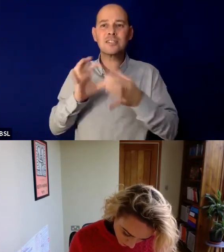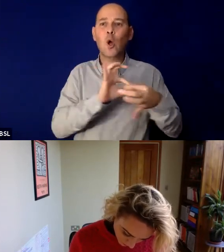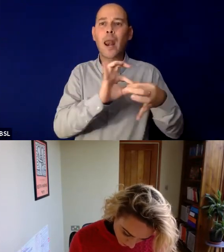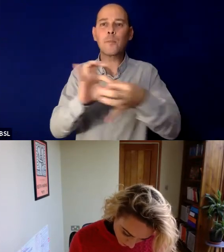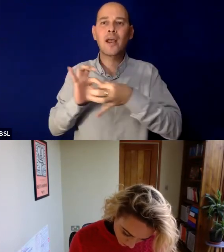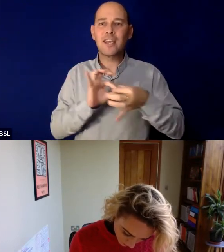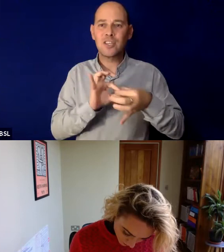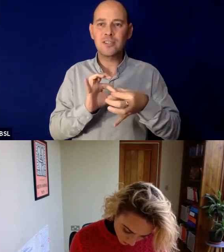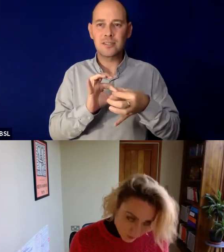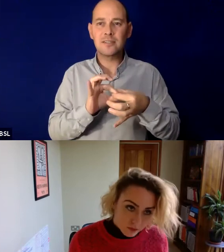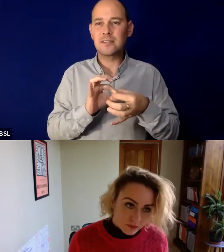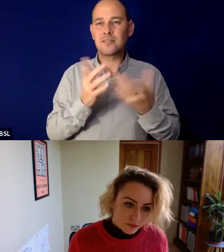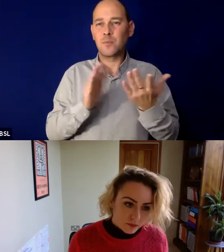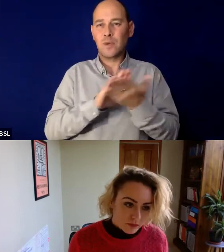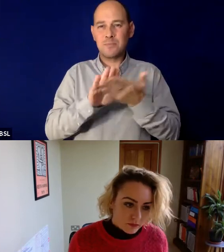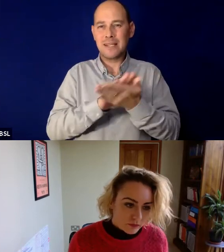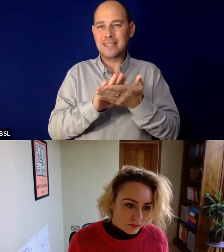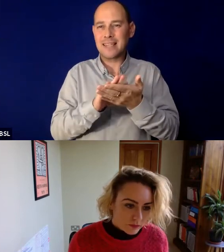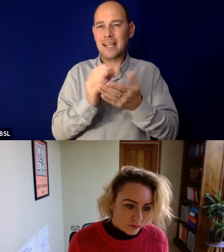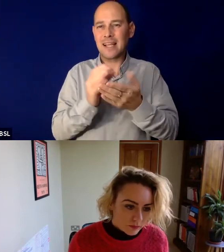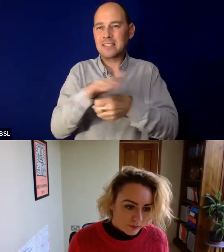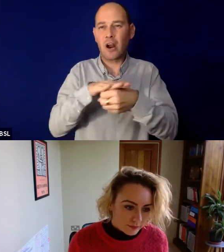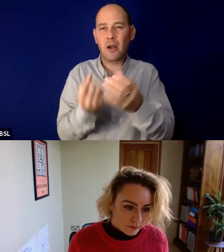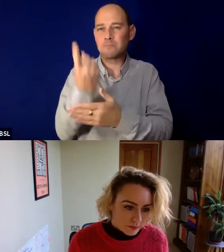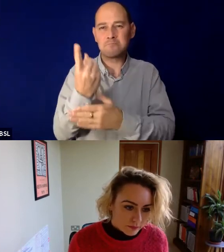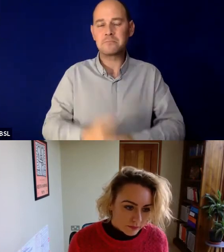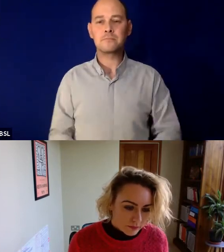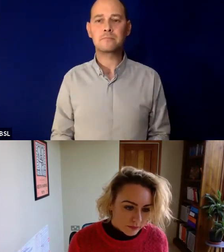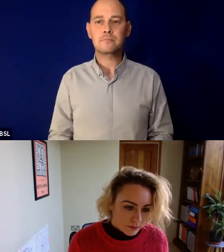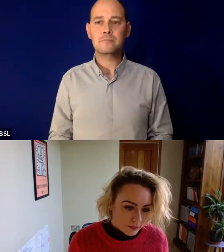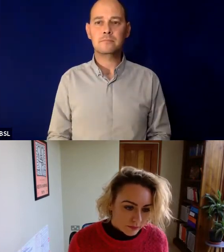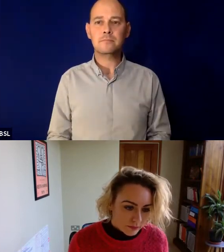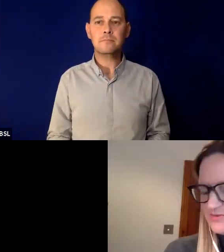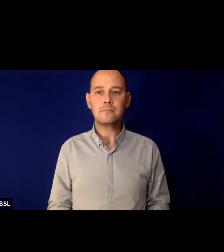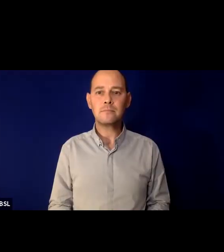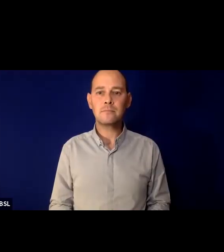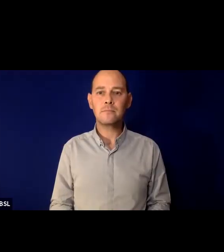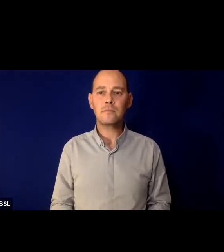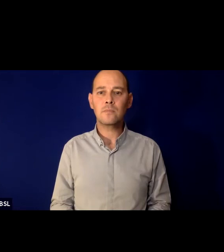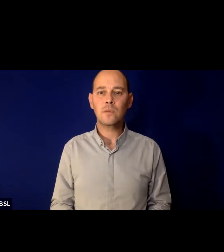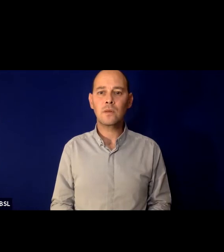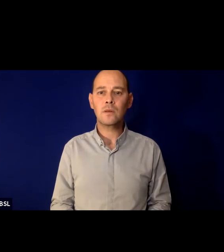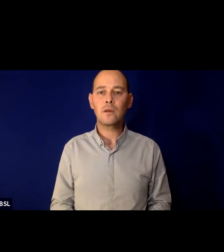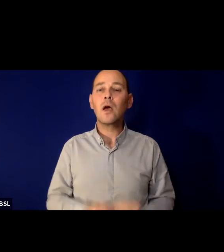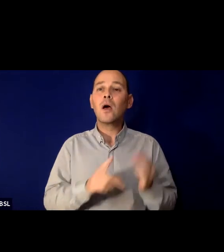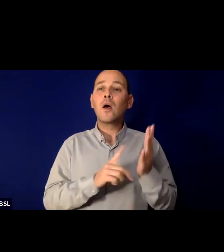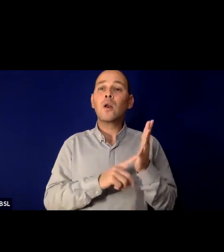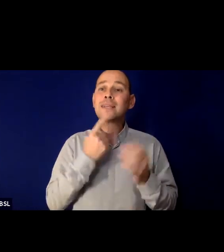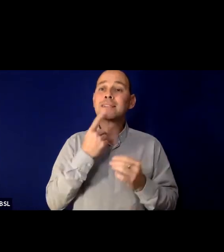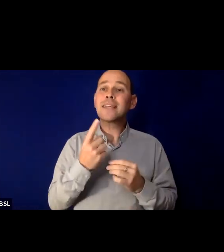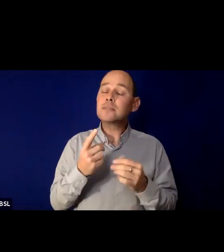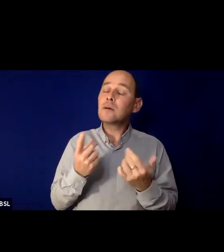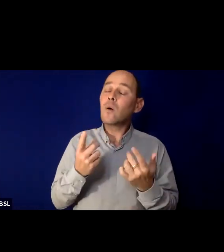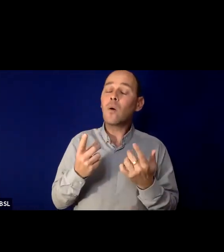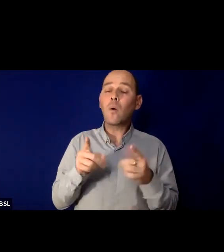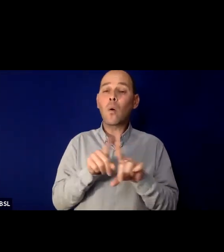that scenario. Fantastic. And I think what comes across strongly, and I think has also really been indicated throughout all the